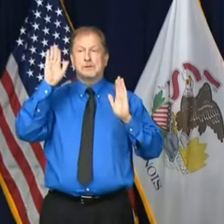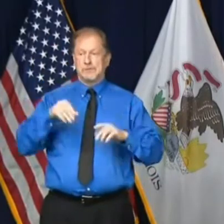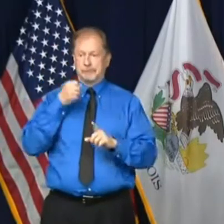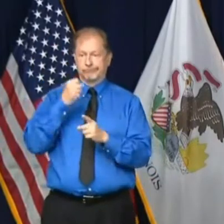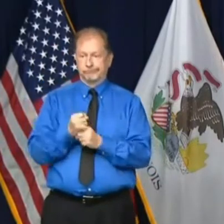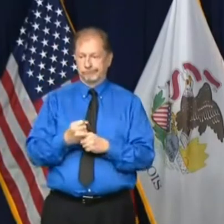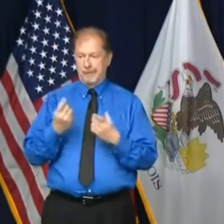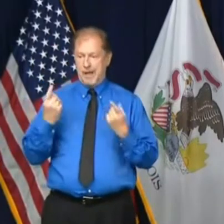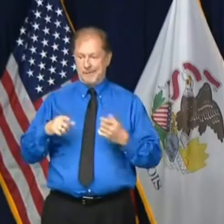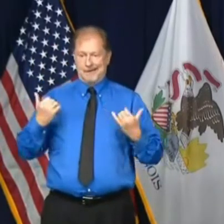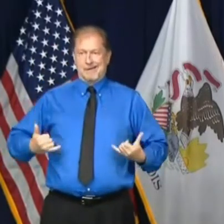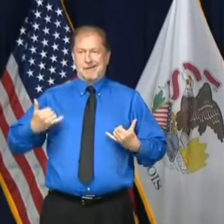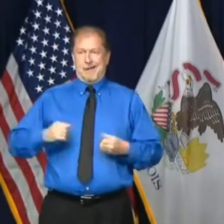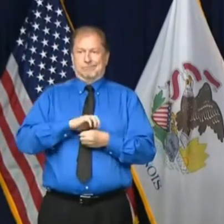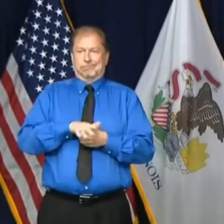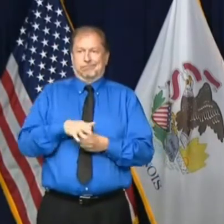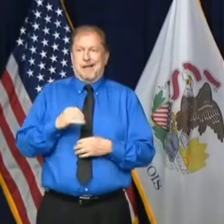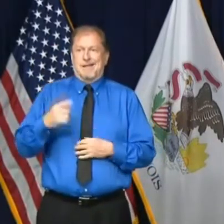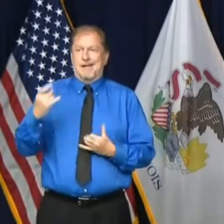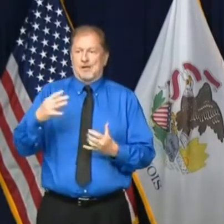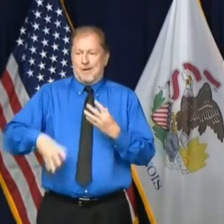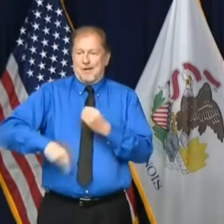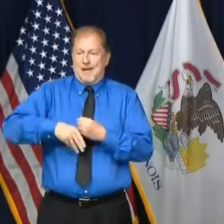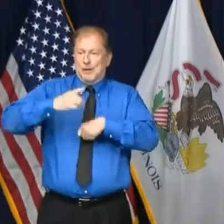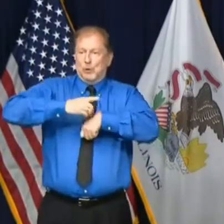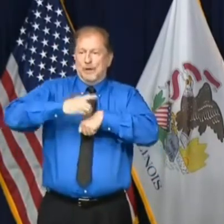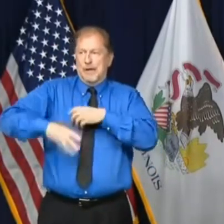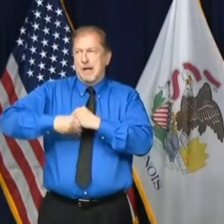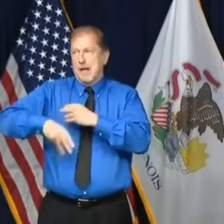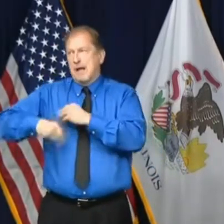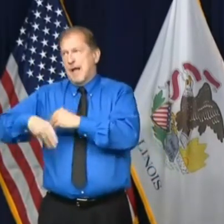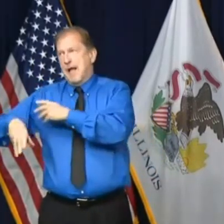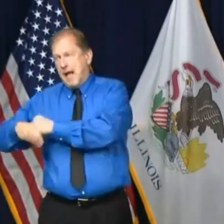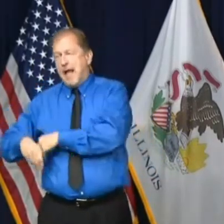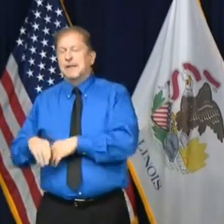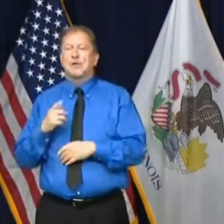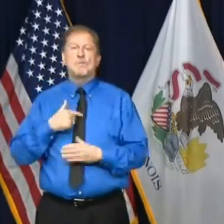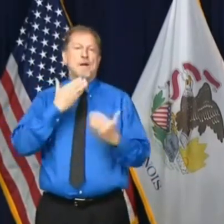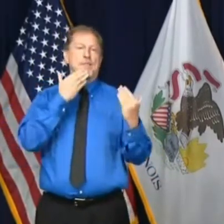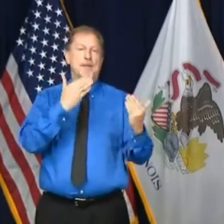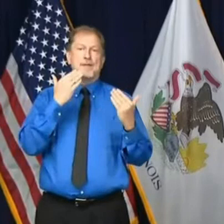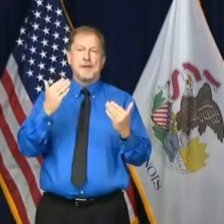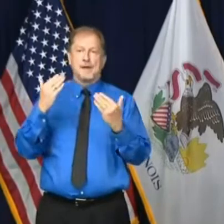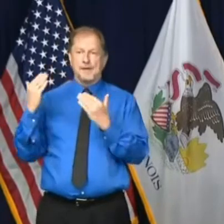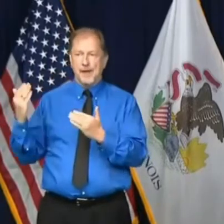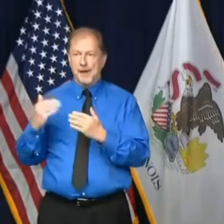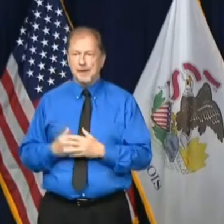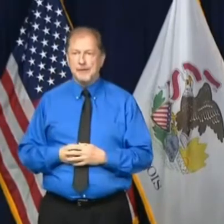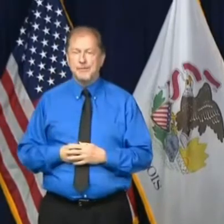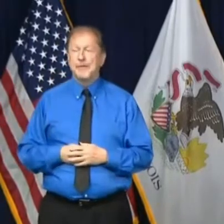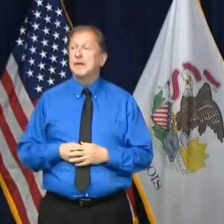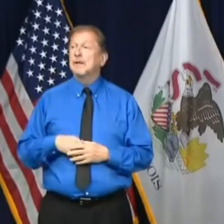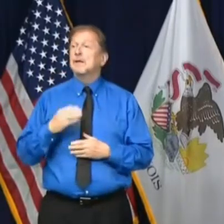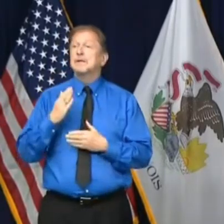need to fill, all the different roles that you're filling right now, and I'm so very grateful to you. If you're not a